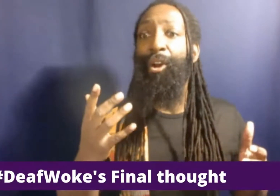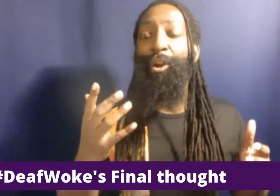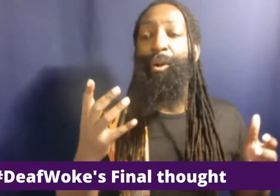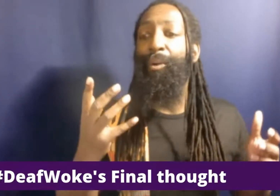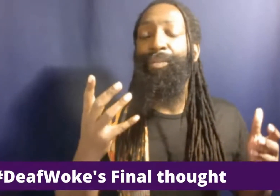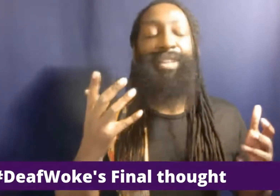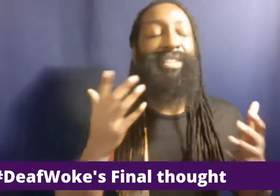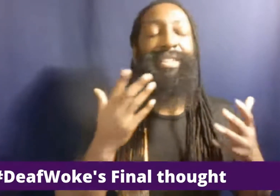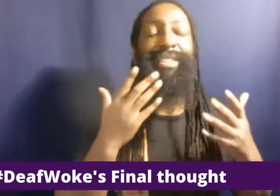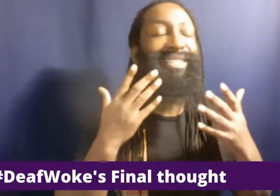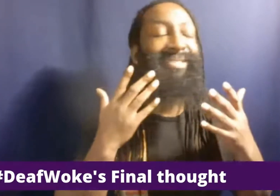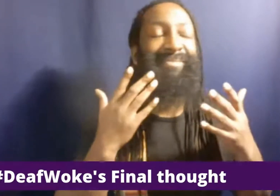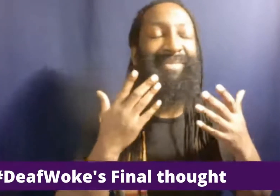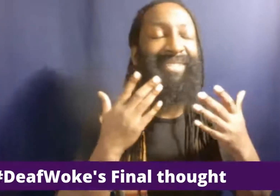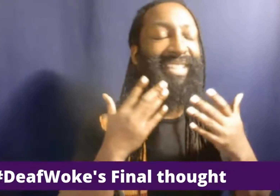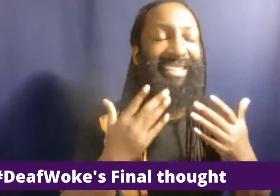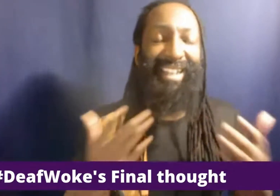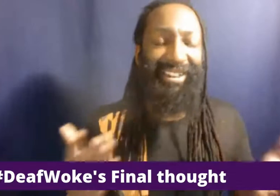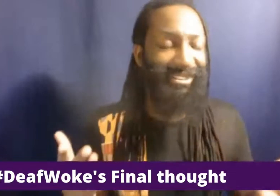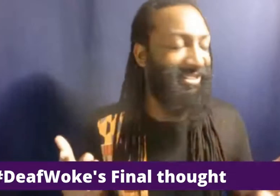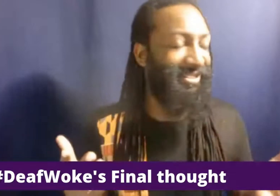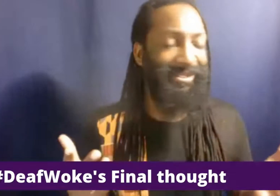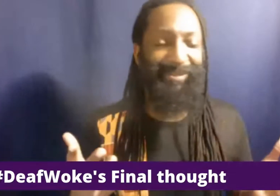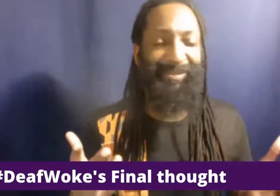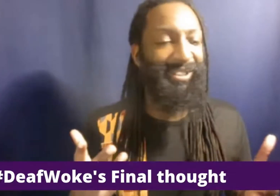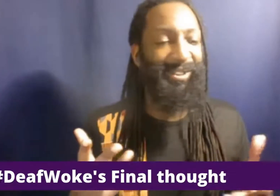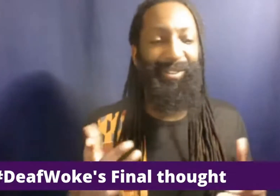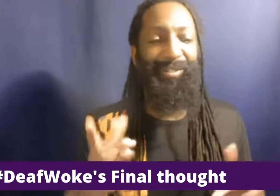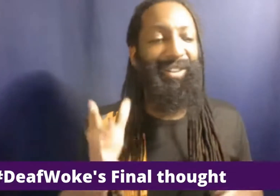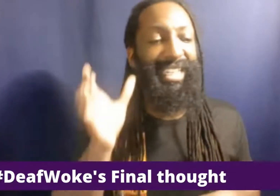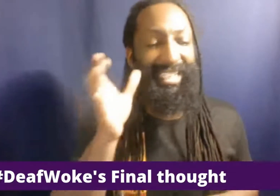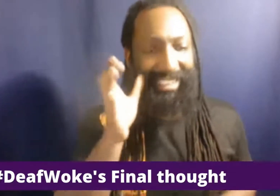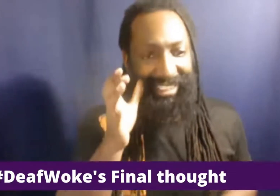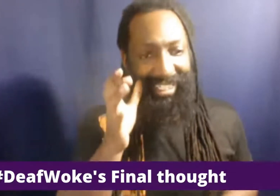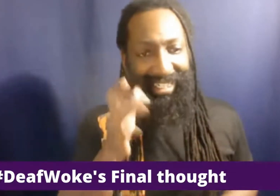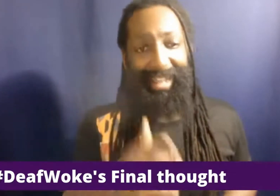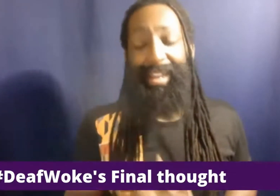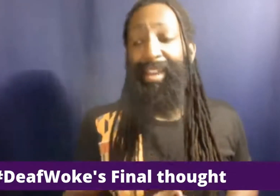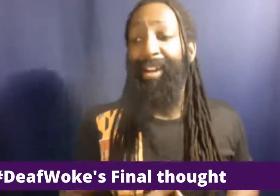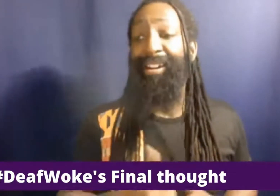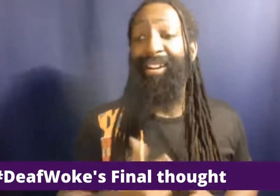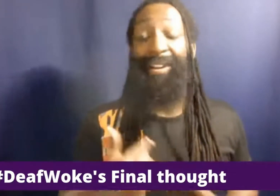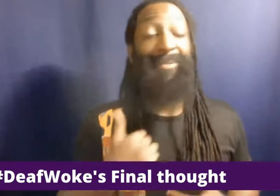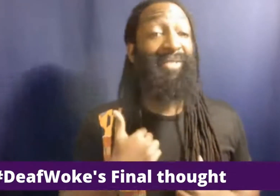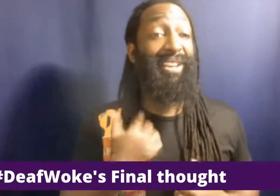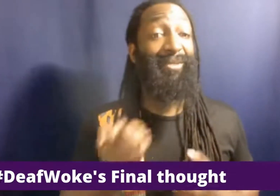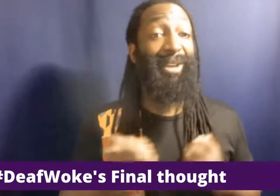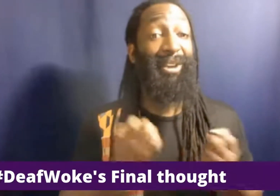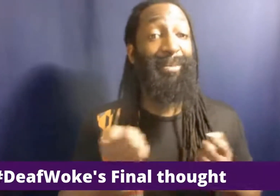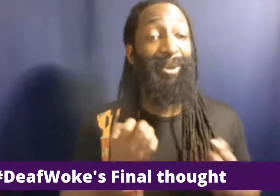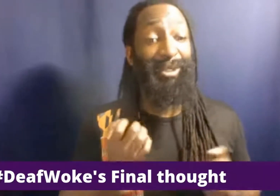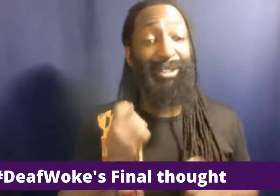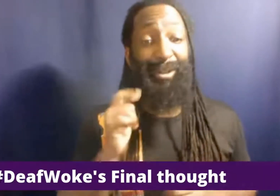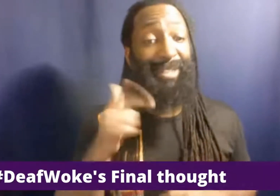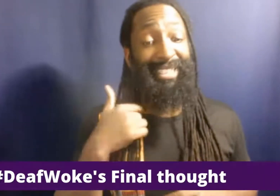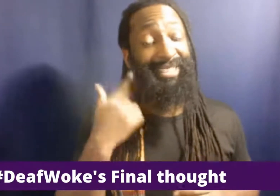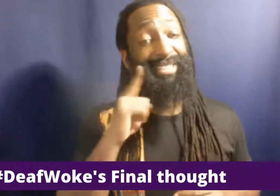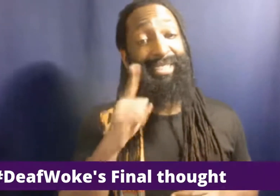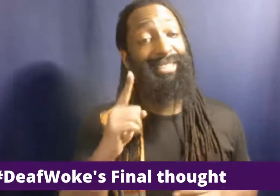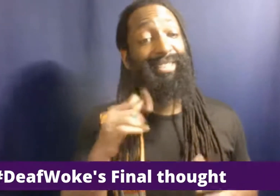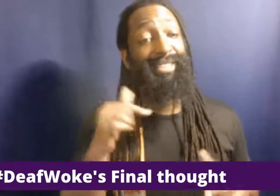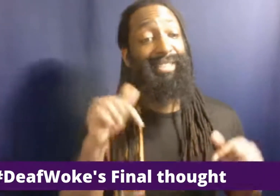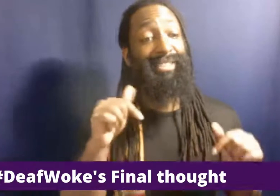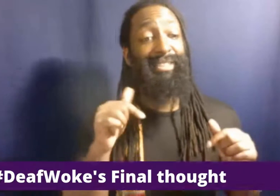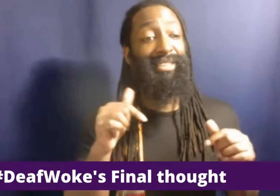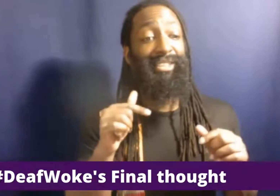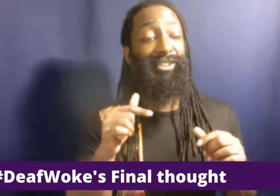you know, this thank you, for listening. I'm feeling very emotional because